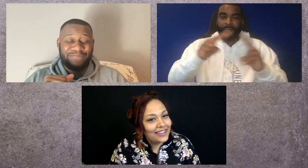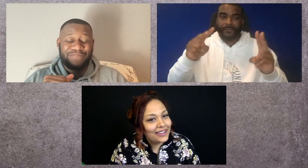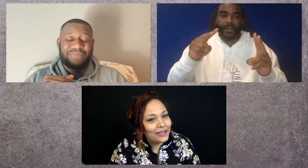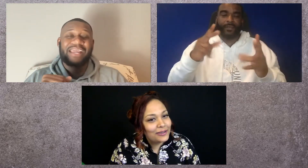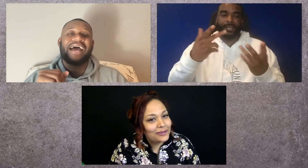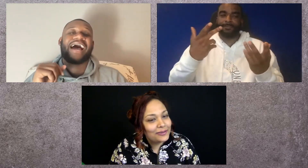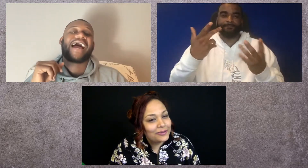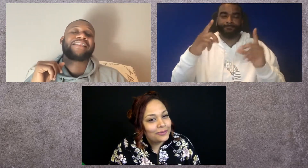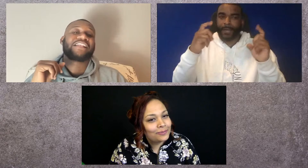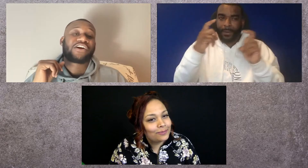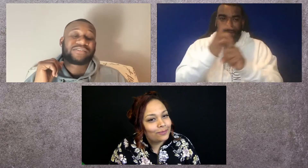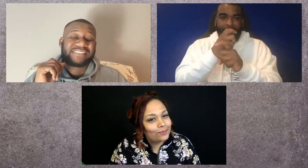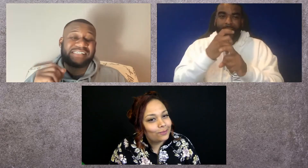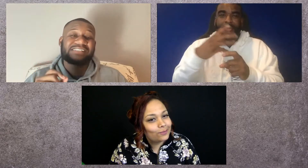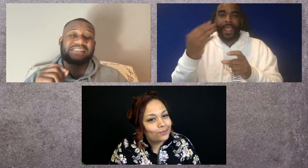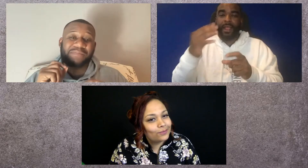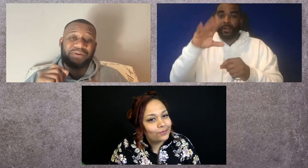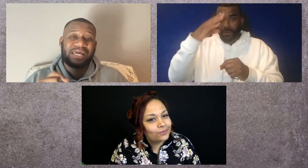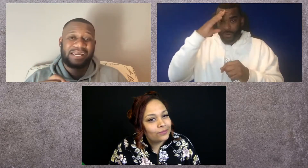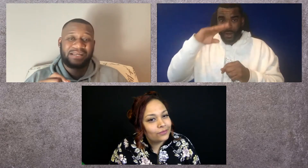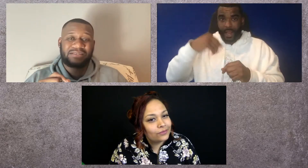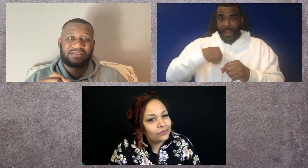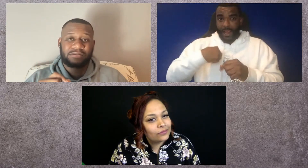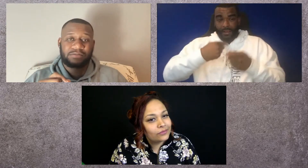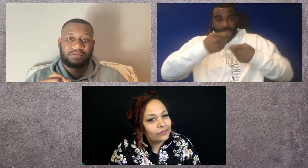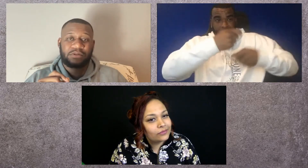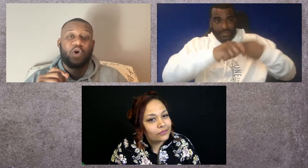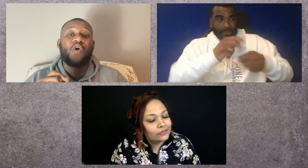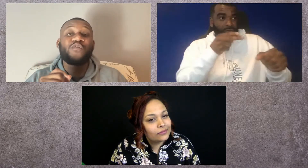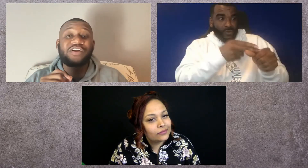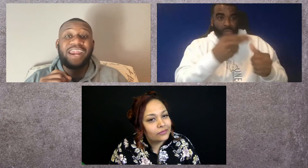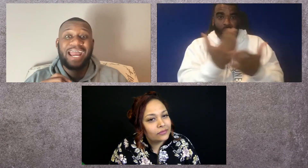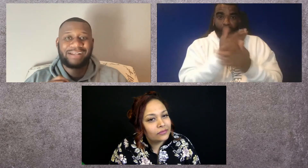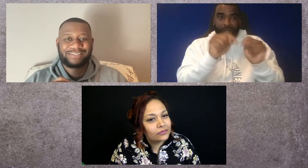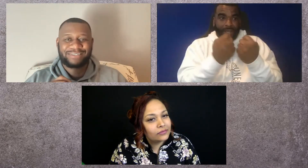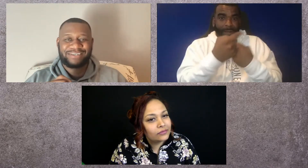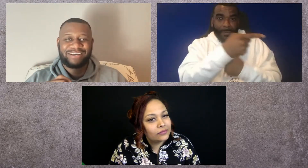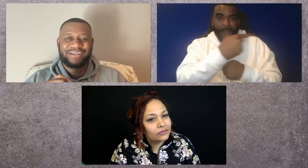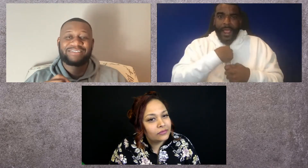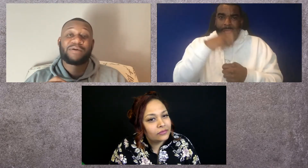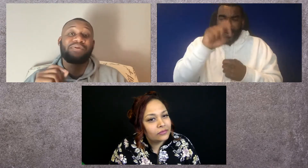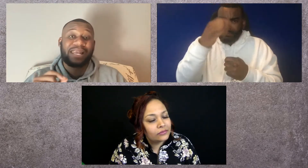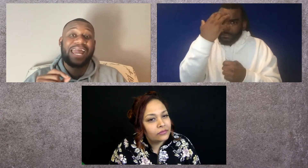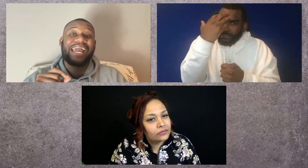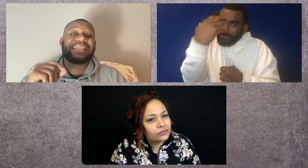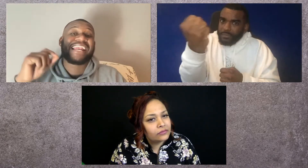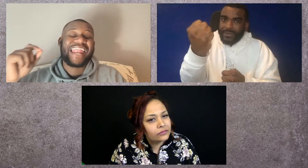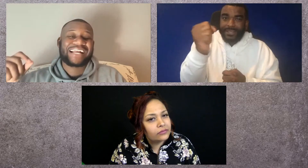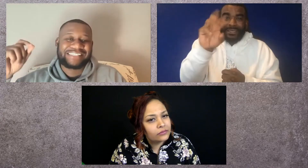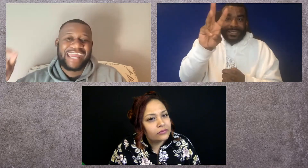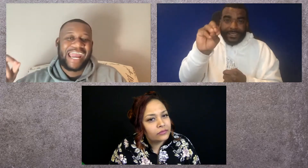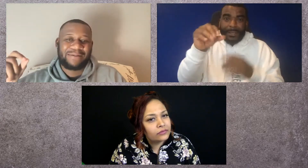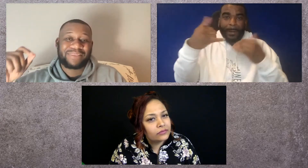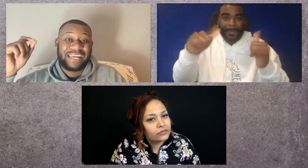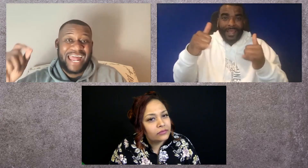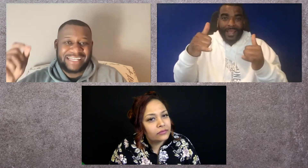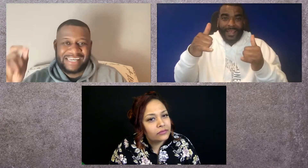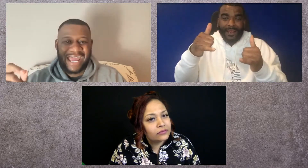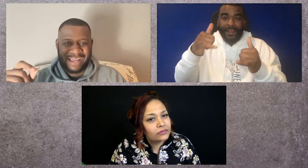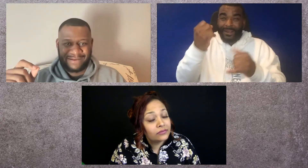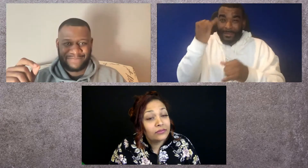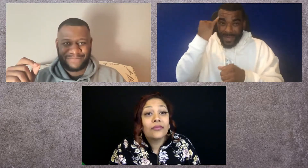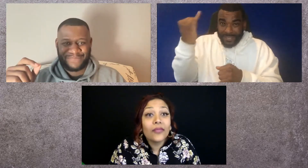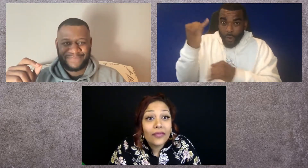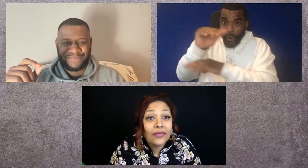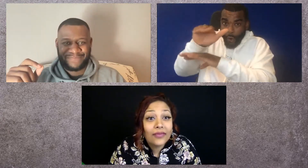traded, I had to learn 60 plays overnight to play in the next game the next